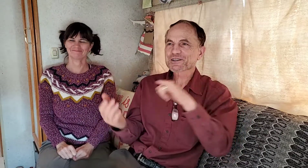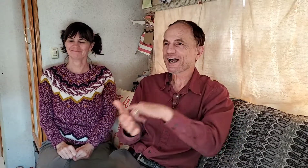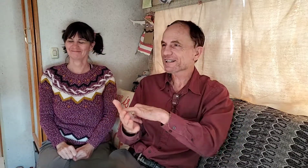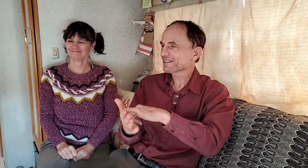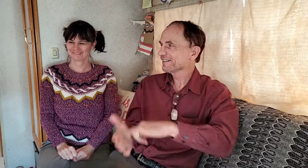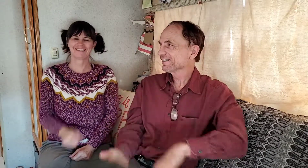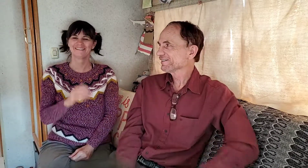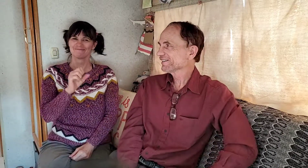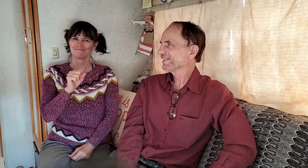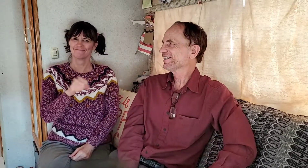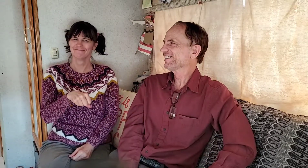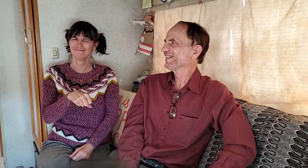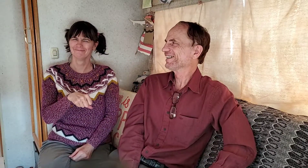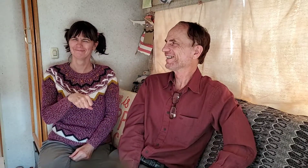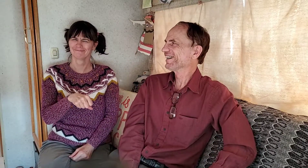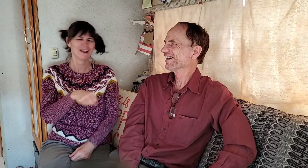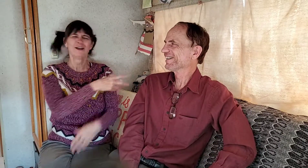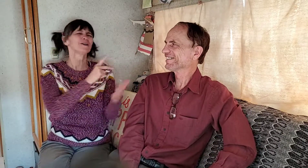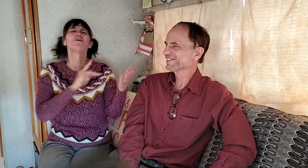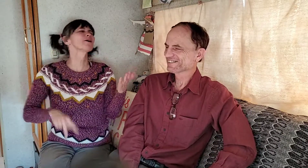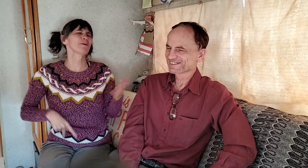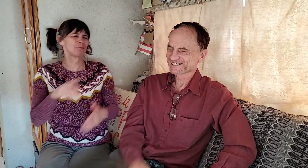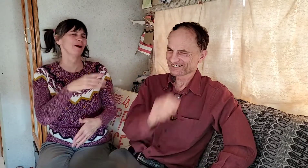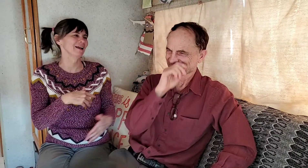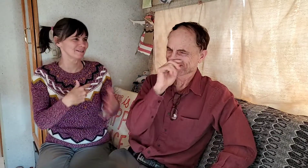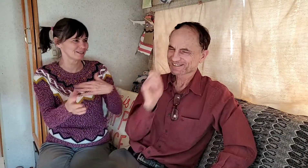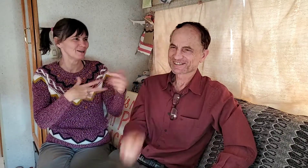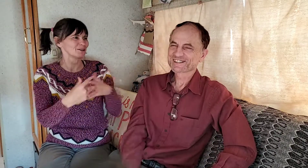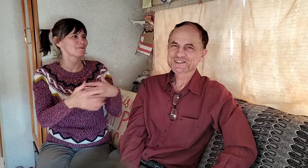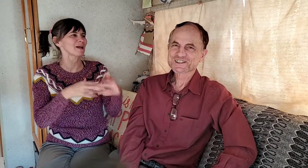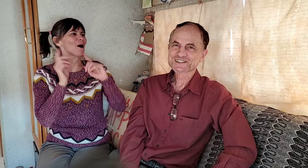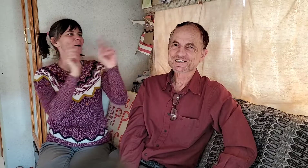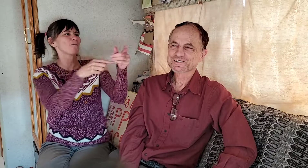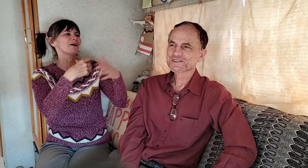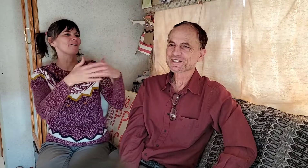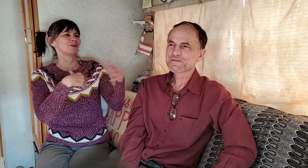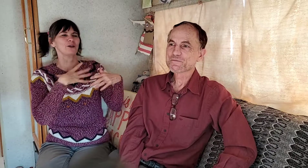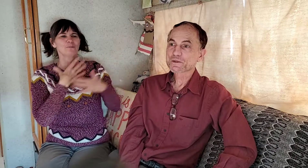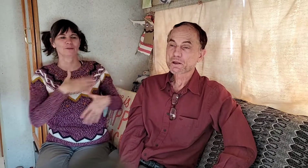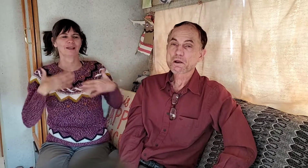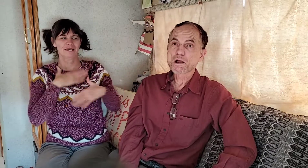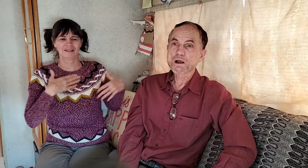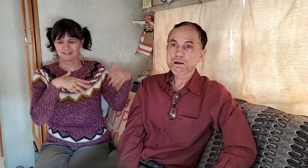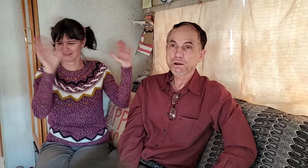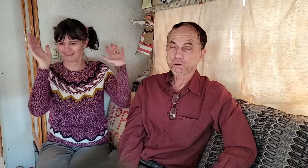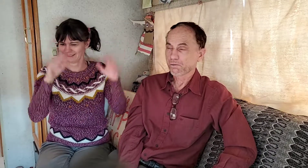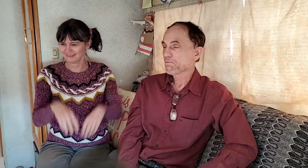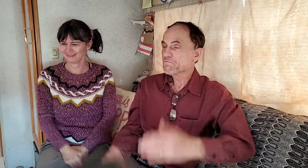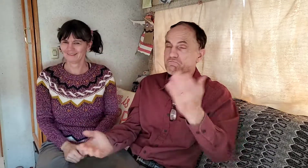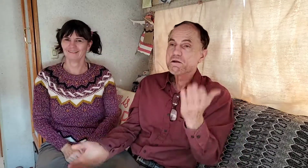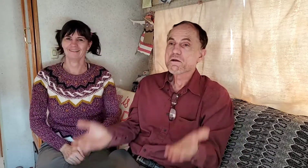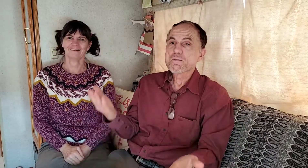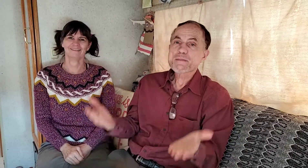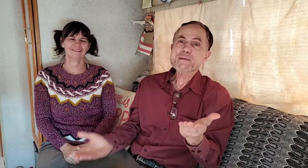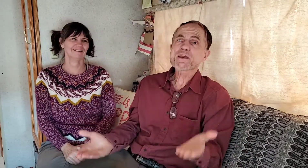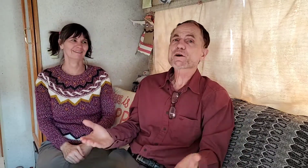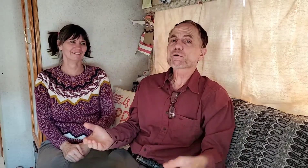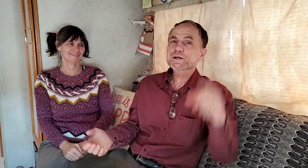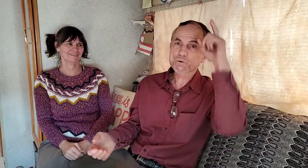that? You are the prince. You may go wherever you please. Oh, maybe the royal